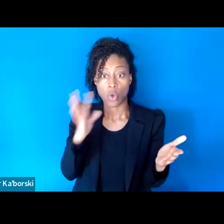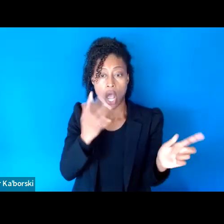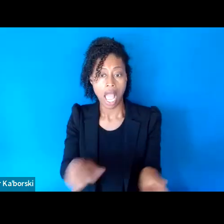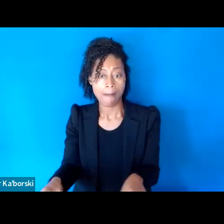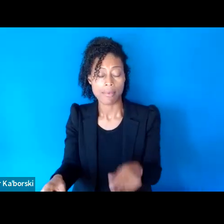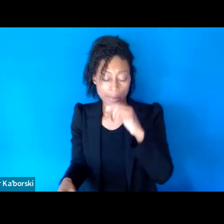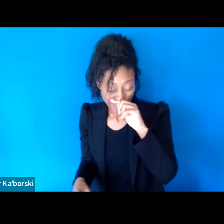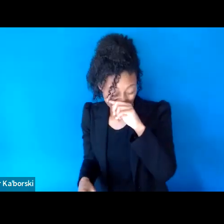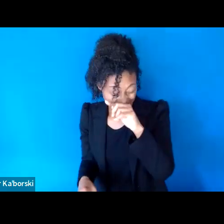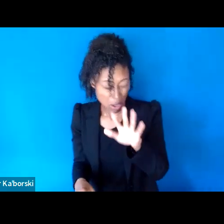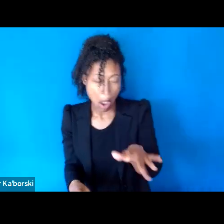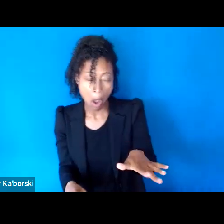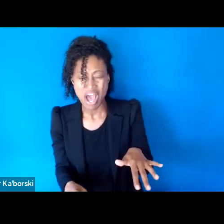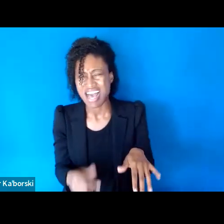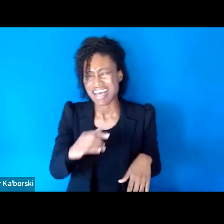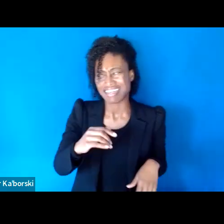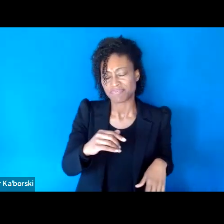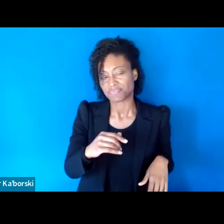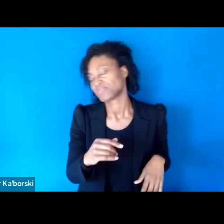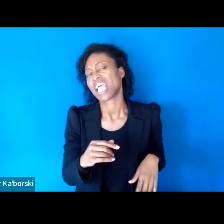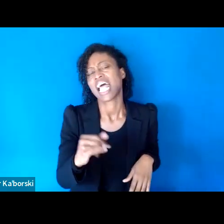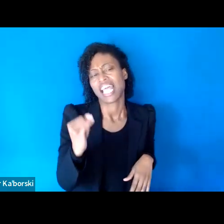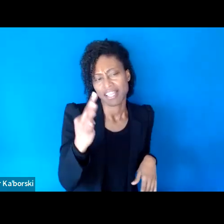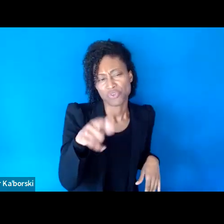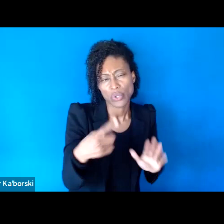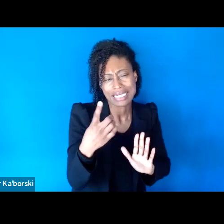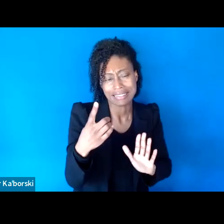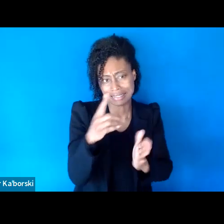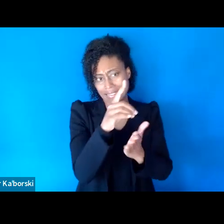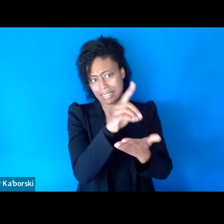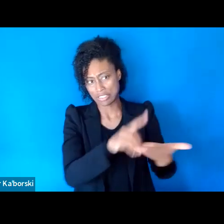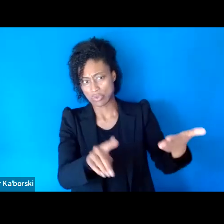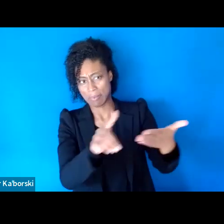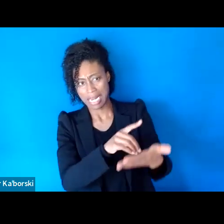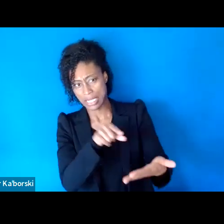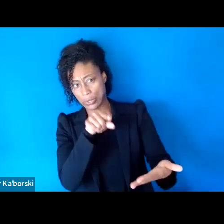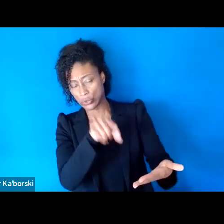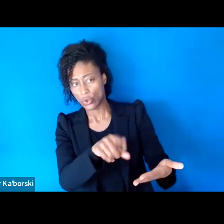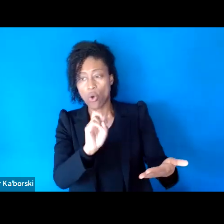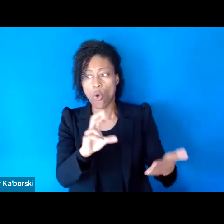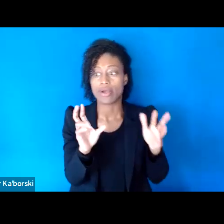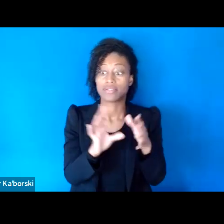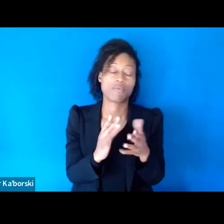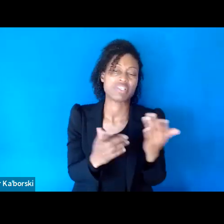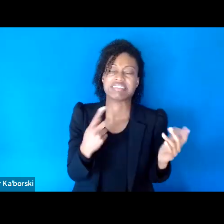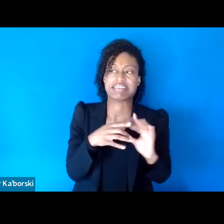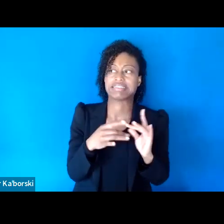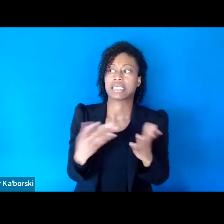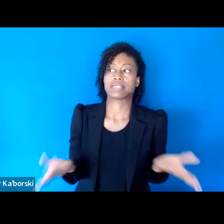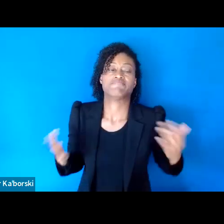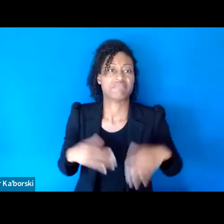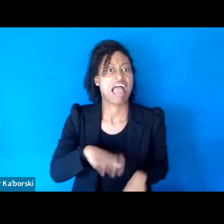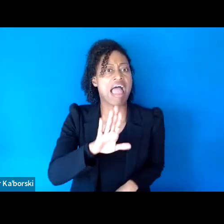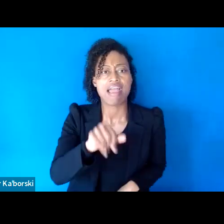"Oh, let's." If you're being discriminated against, or somebody says, "Hey, I'm